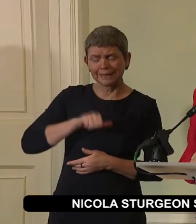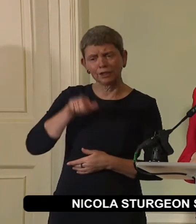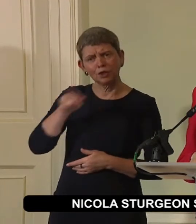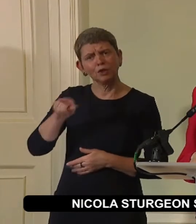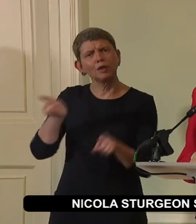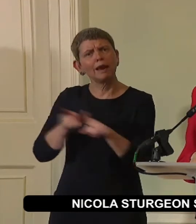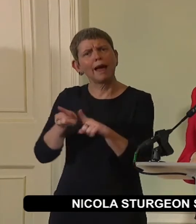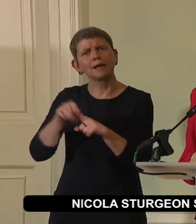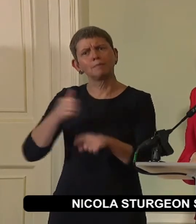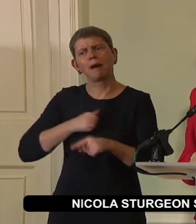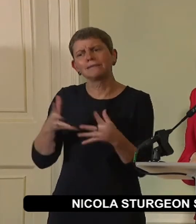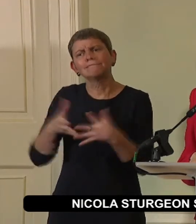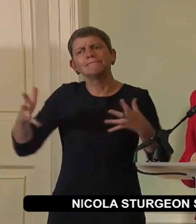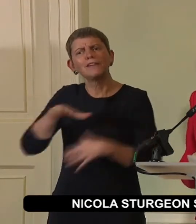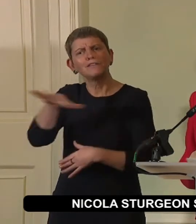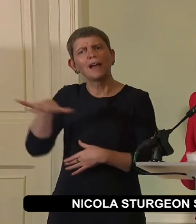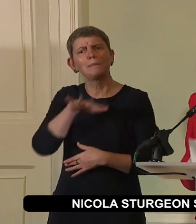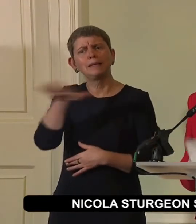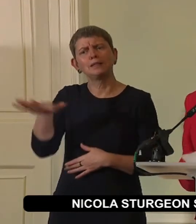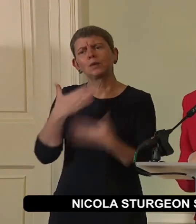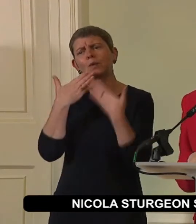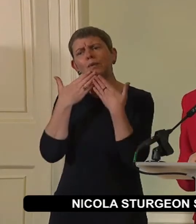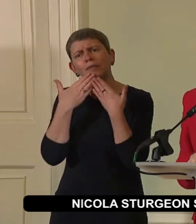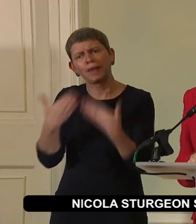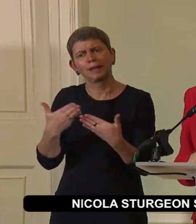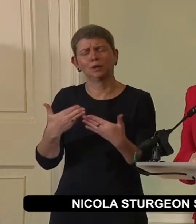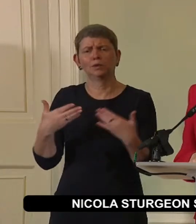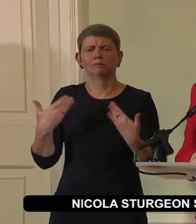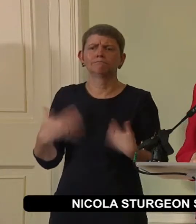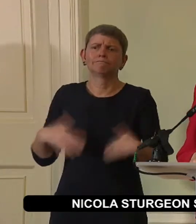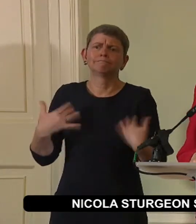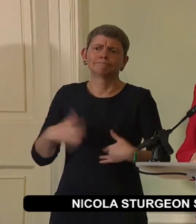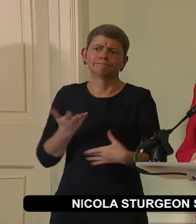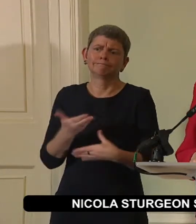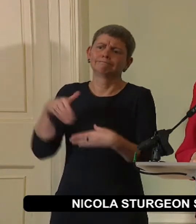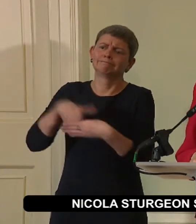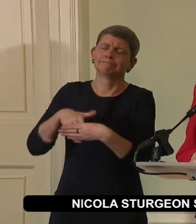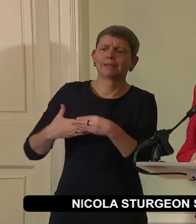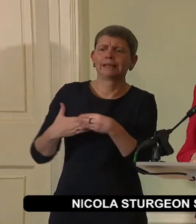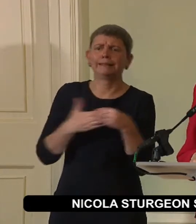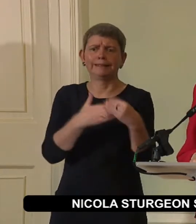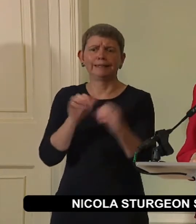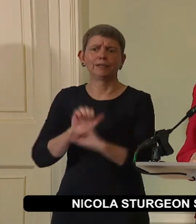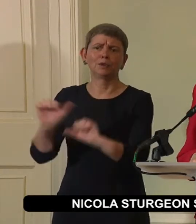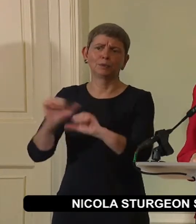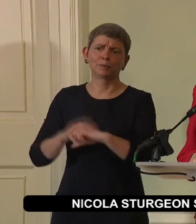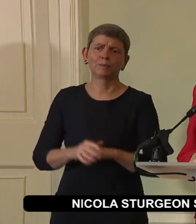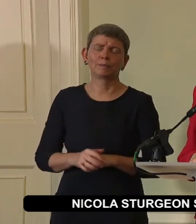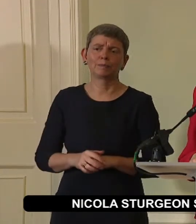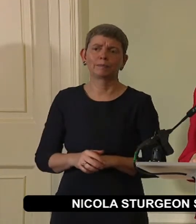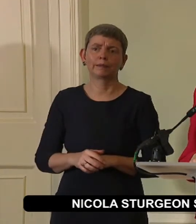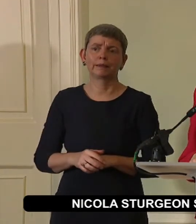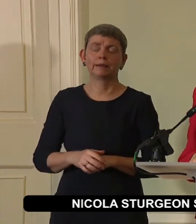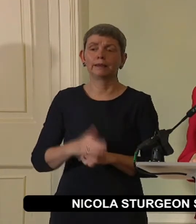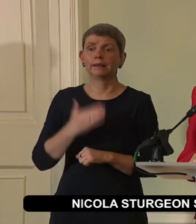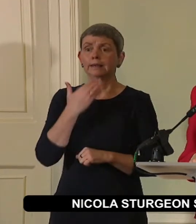family. Thank you for the honour of being your leader. And it seems to me that 8 emphatic election